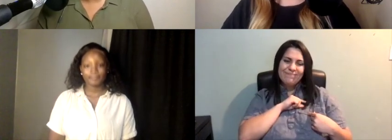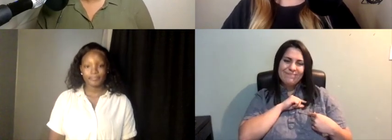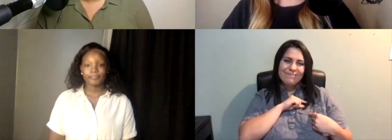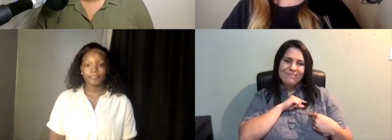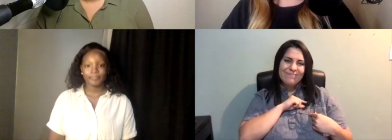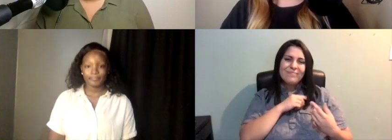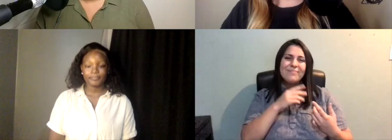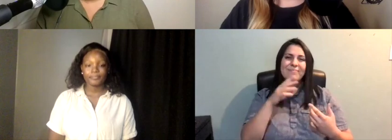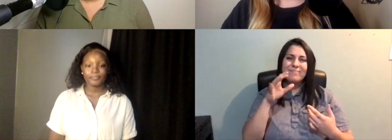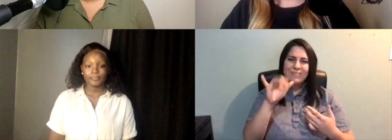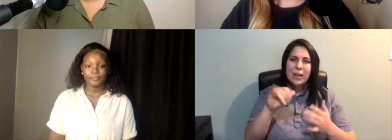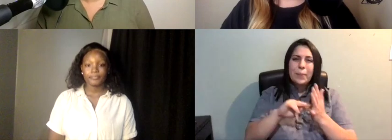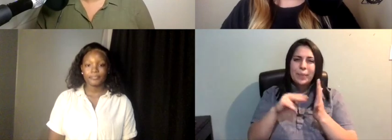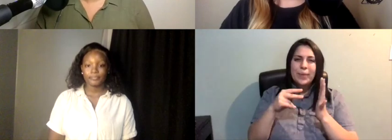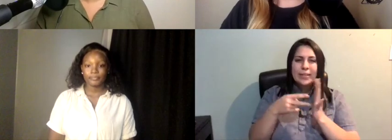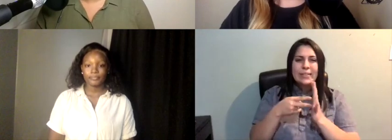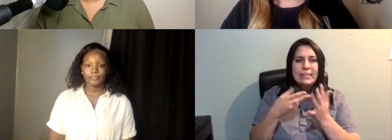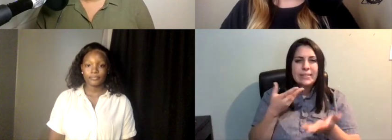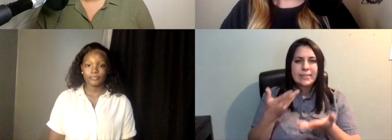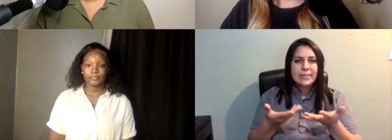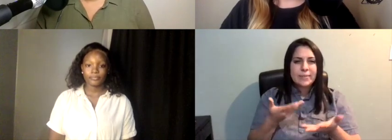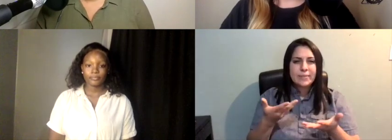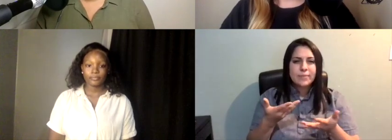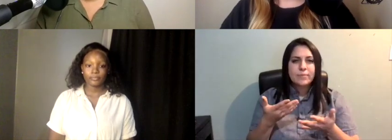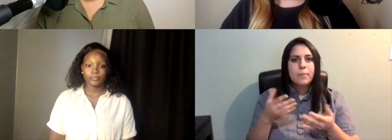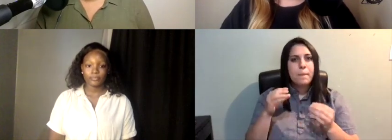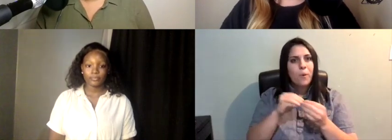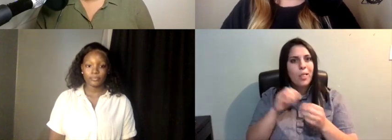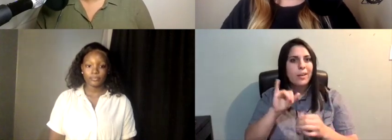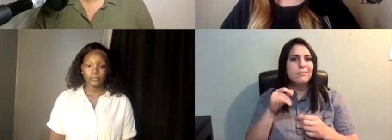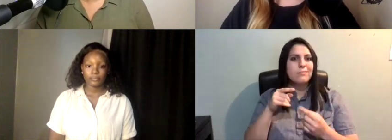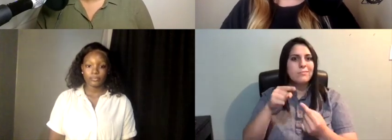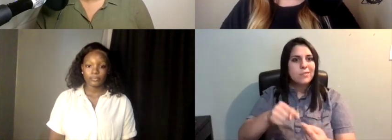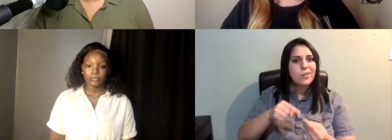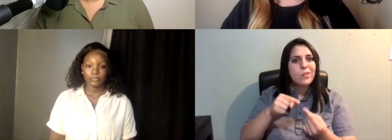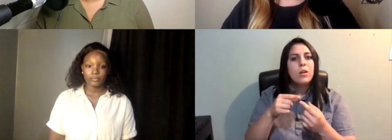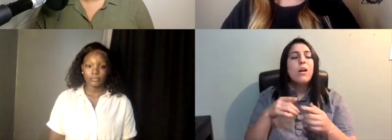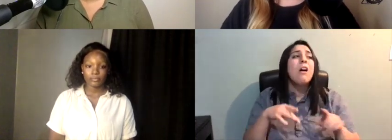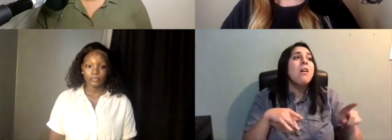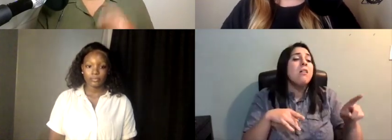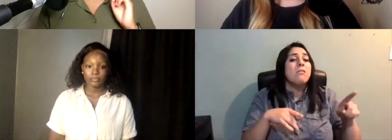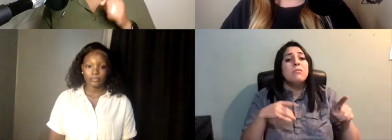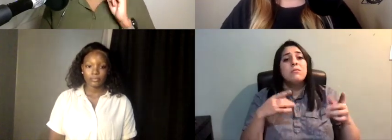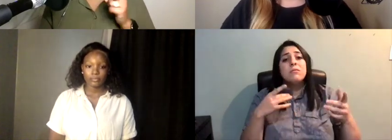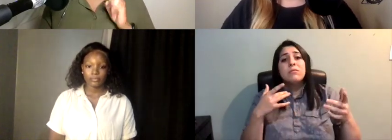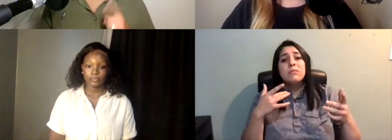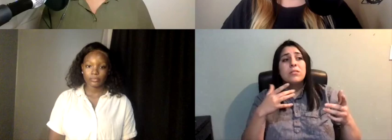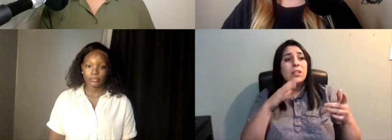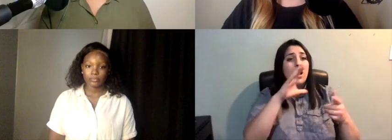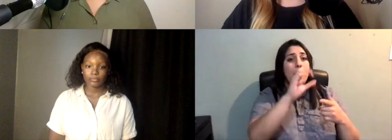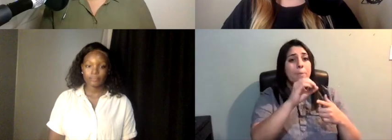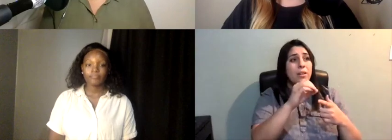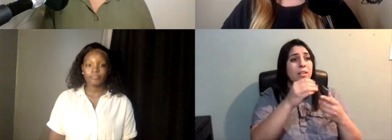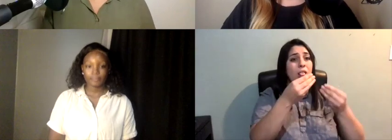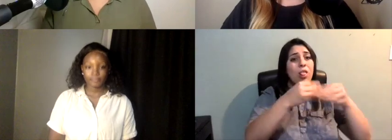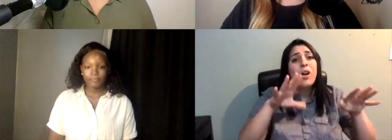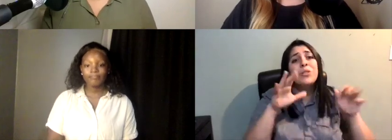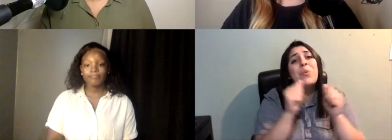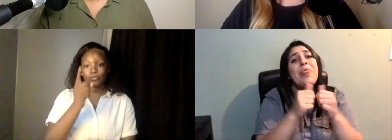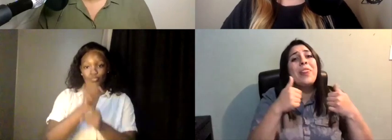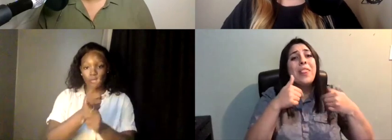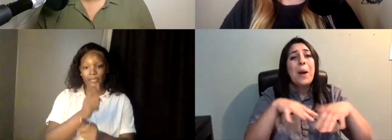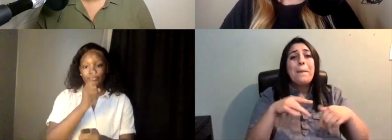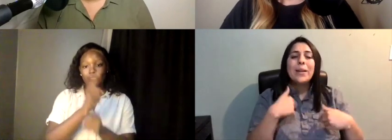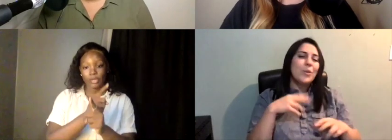Yep. And that's more the struggle than, oh, they're, you know, they're not going to be lost without you, you know? Right.